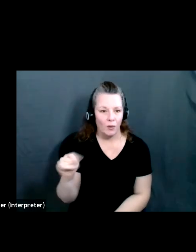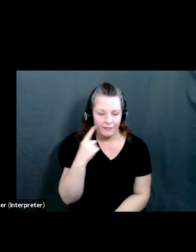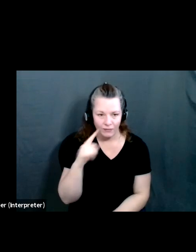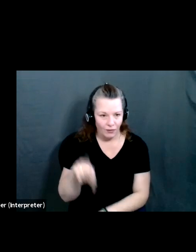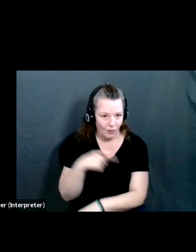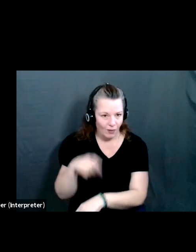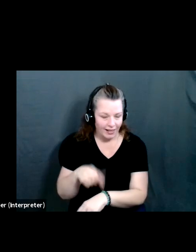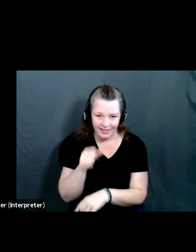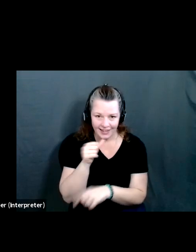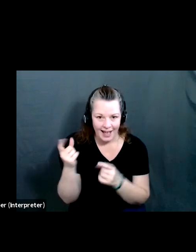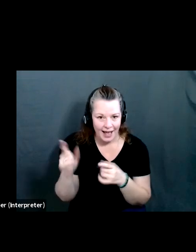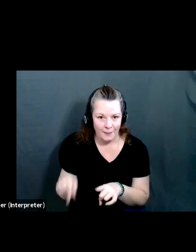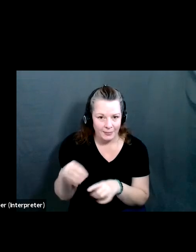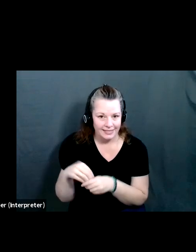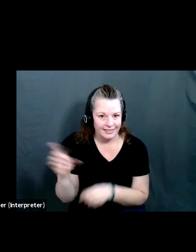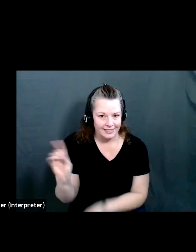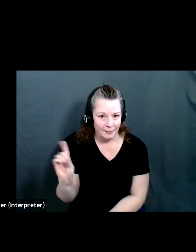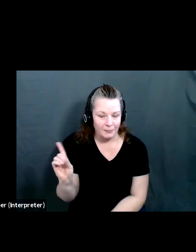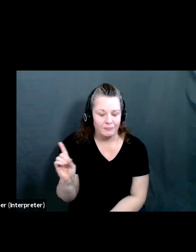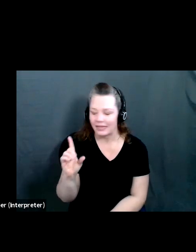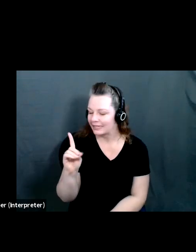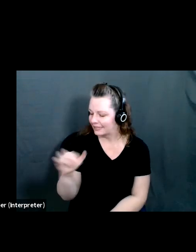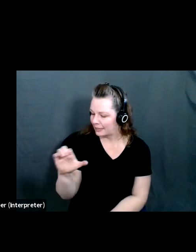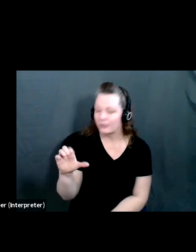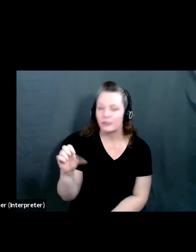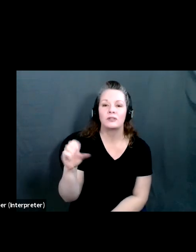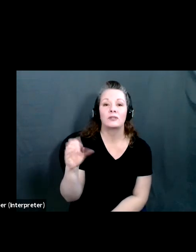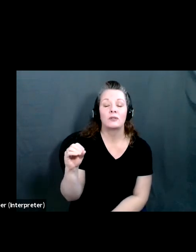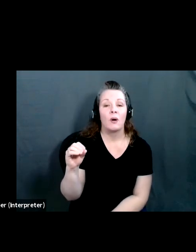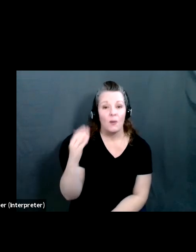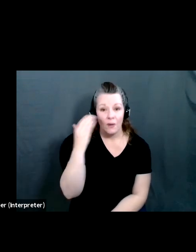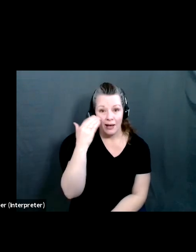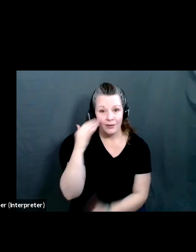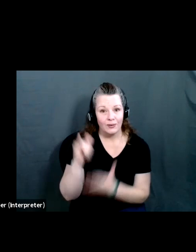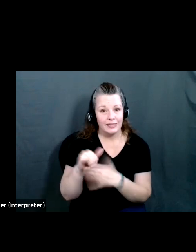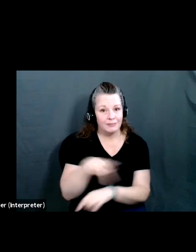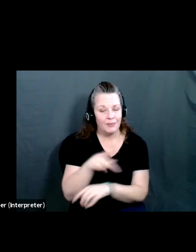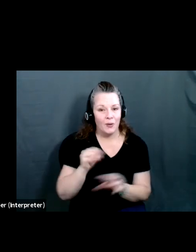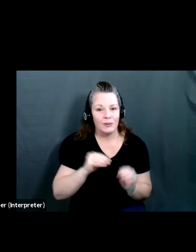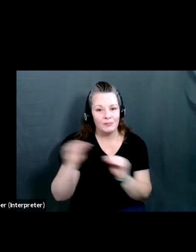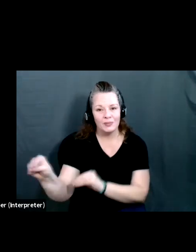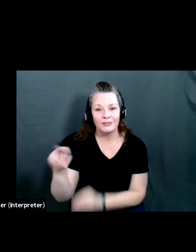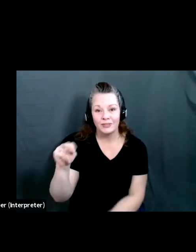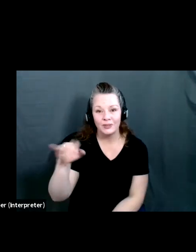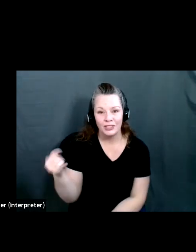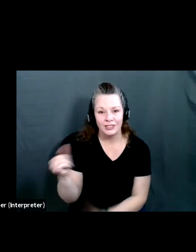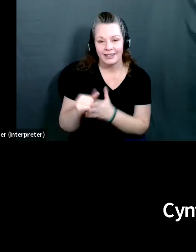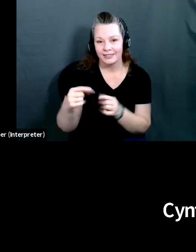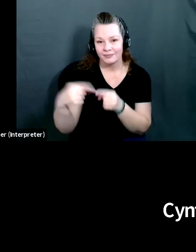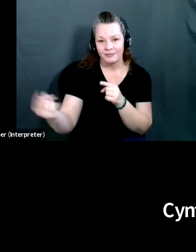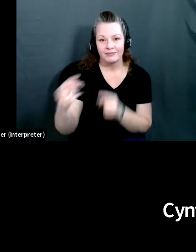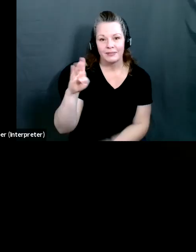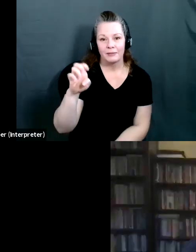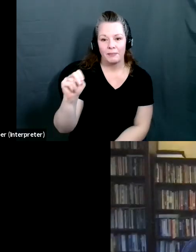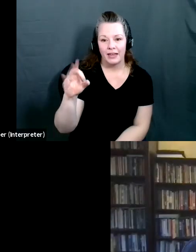happen in December. So although this poet has moved out to Collingswood, New Jersey, which is just across the Ben Franklin, she's still obviously in